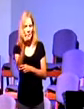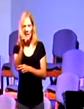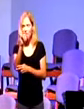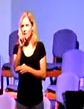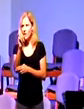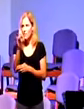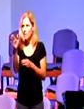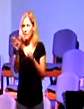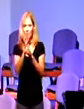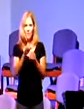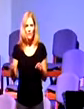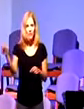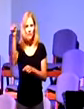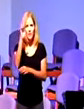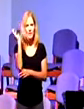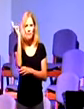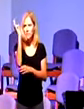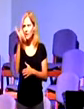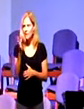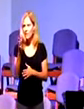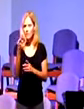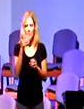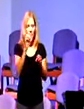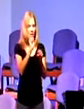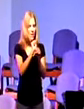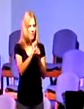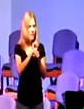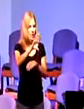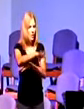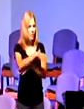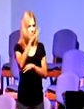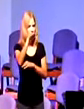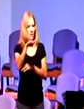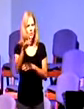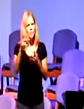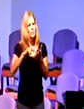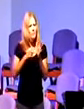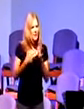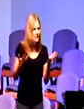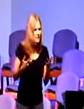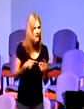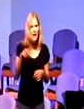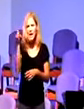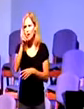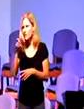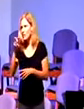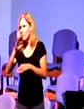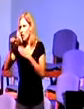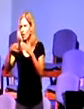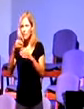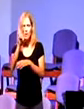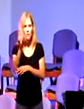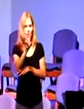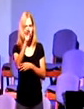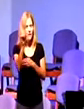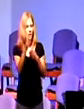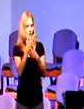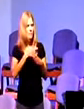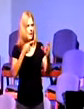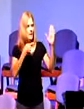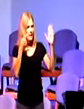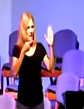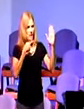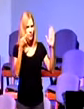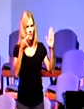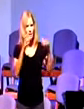full circle speaker on behalf of Operation Christmas Child. So what that means is that I just travel all over the United States, and I share my